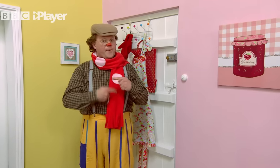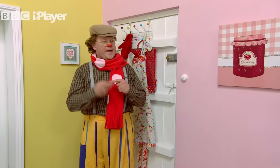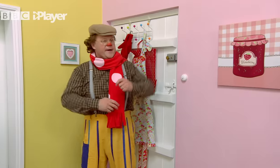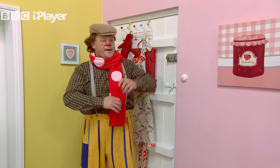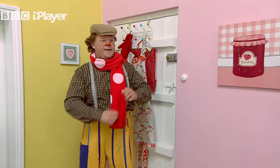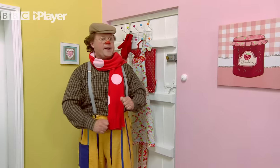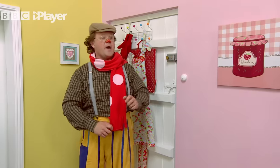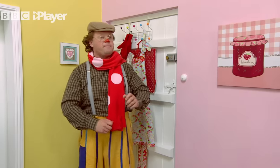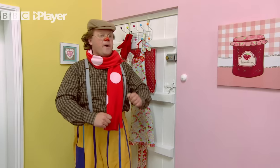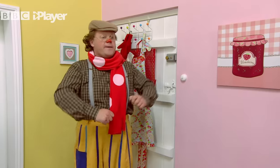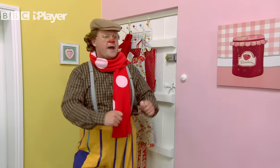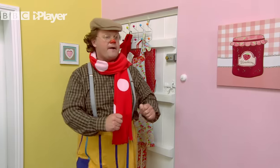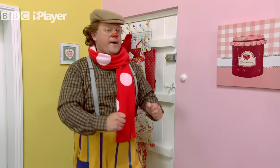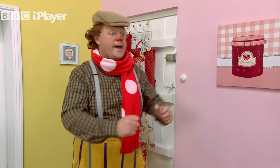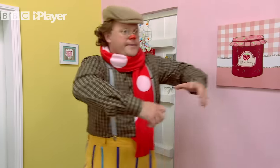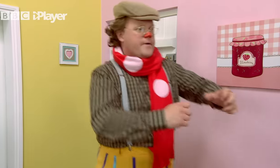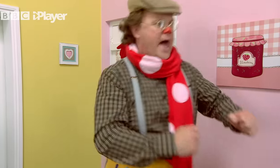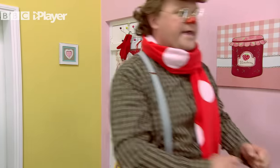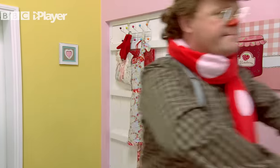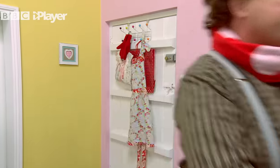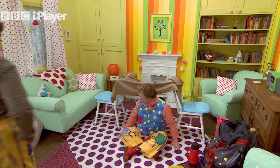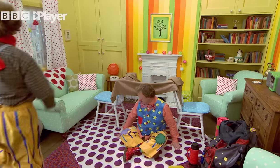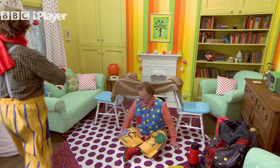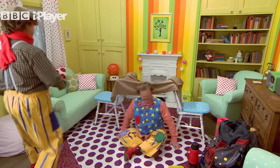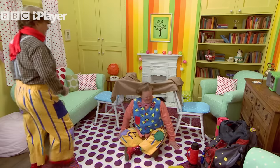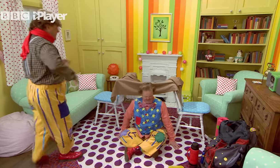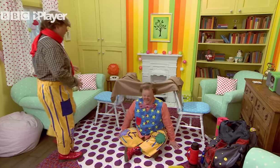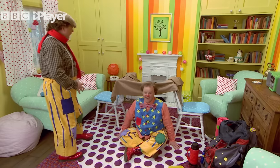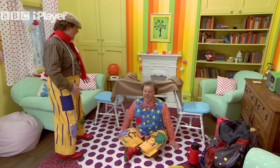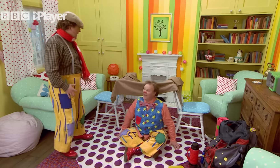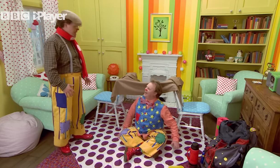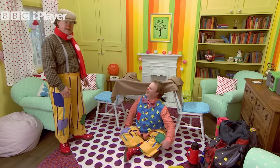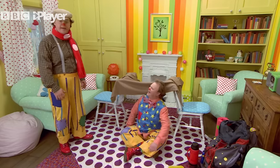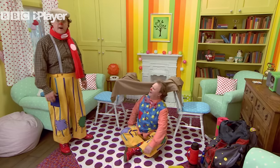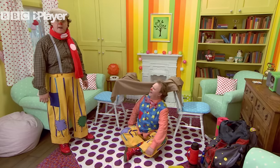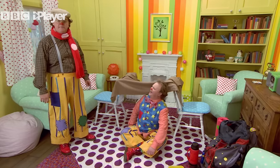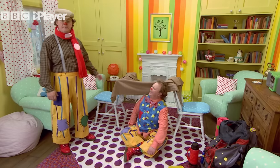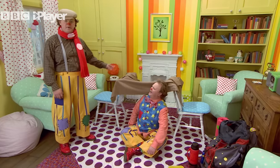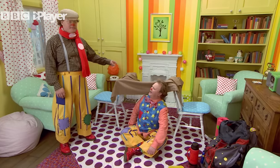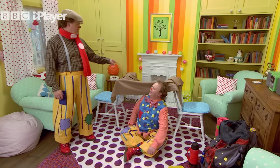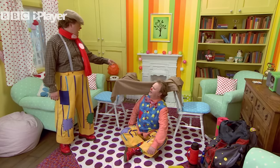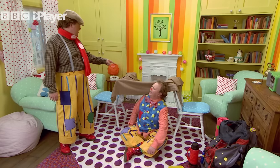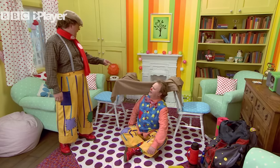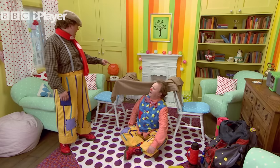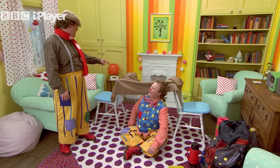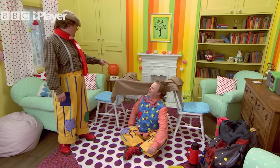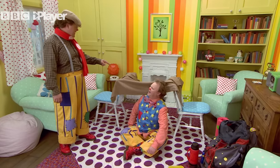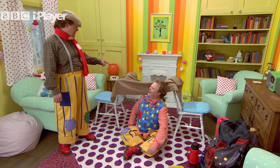Boy, I don't know. Boy, where are you? Where's that coat? Day. I don't remember putting my coat there. What's going